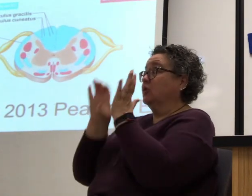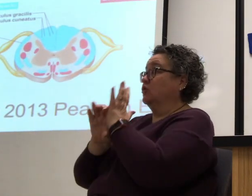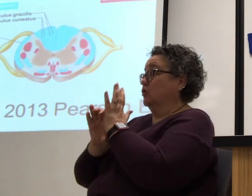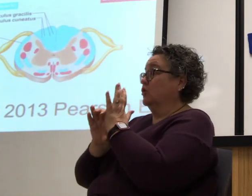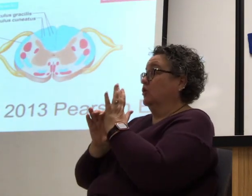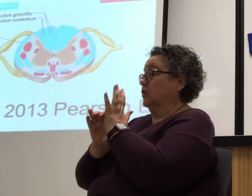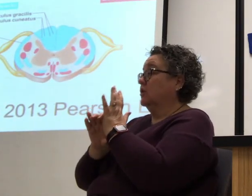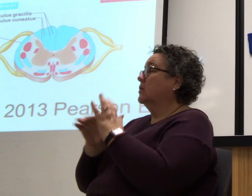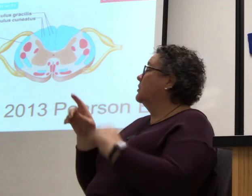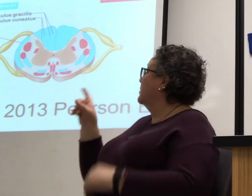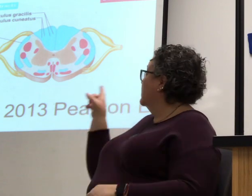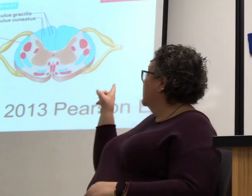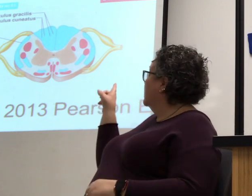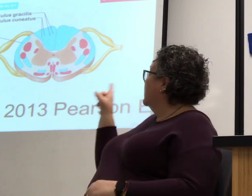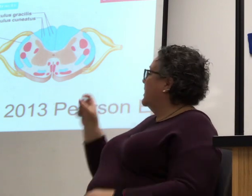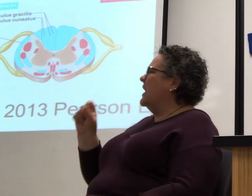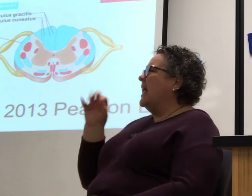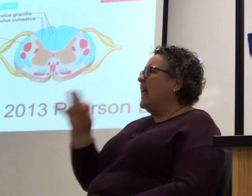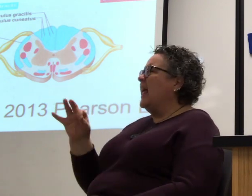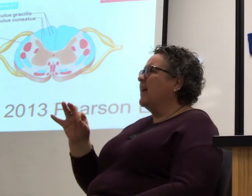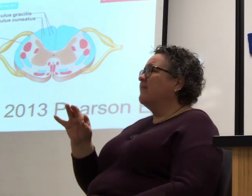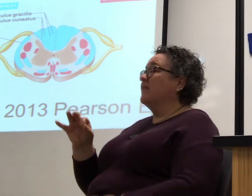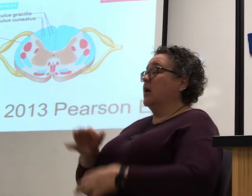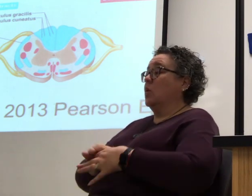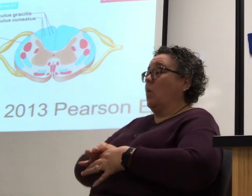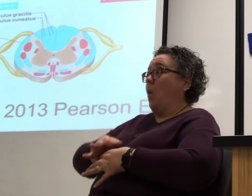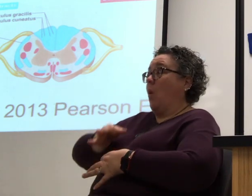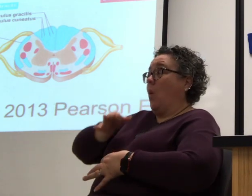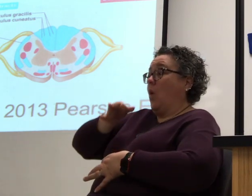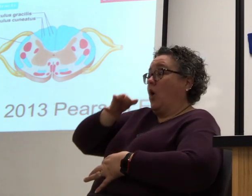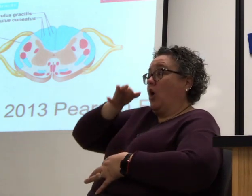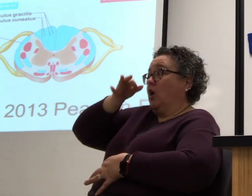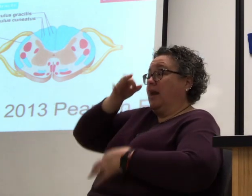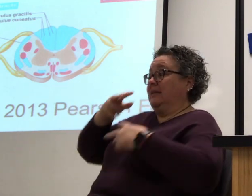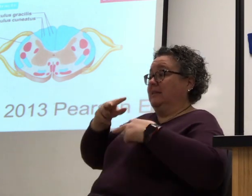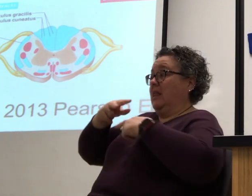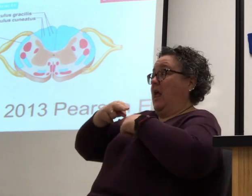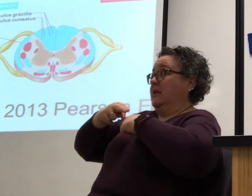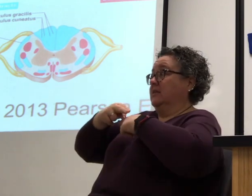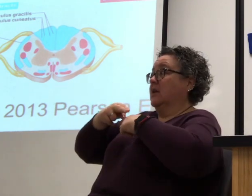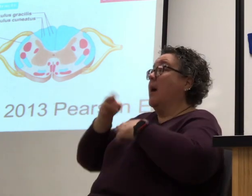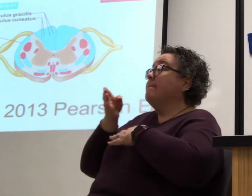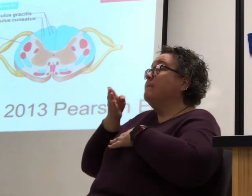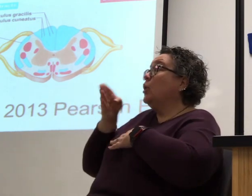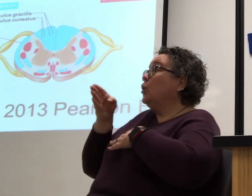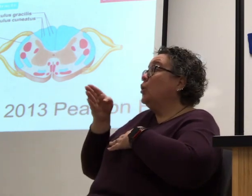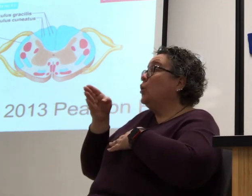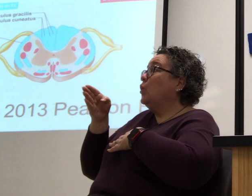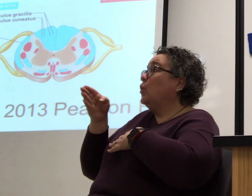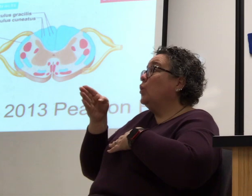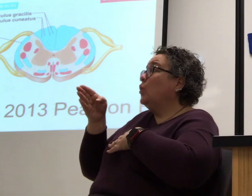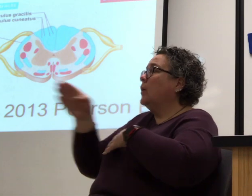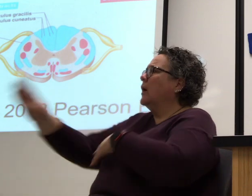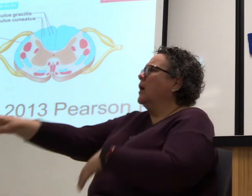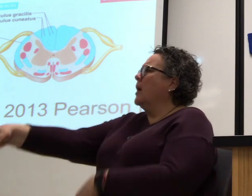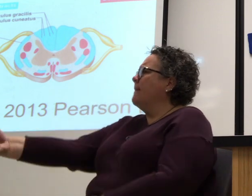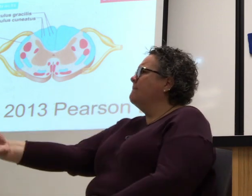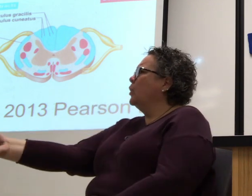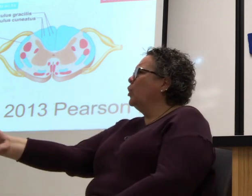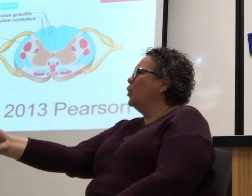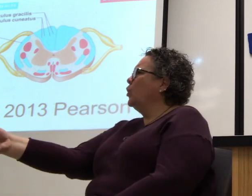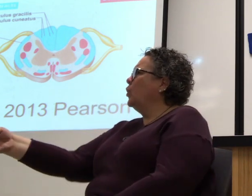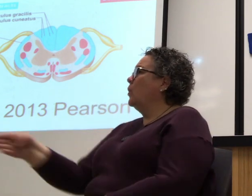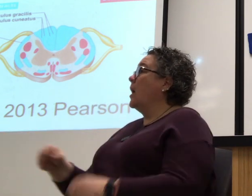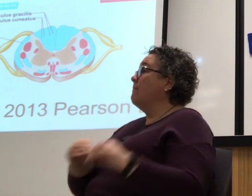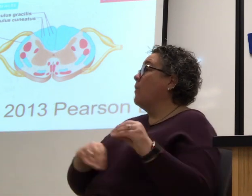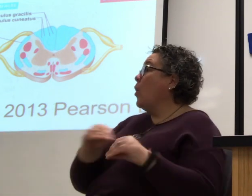if it's a slice of spinal cord and they color it blue, blue is what function? Motor or sensory? Sensory.